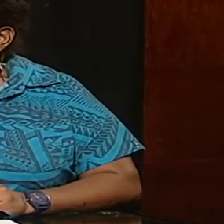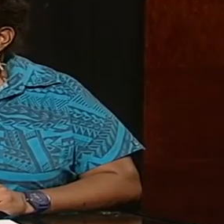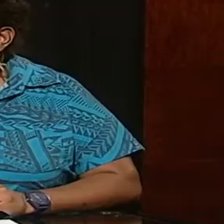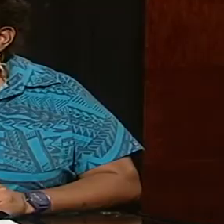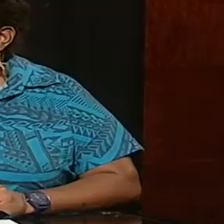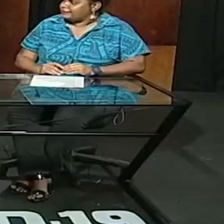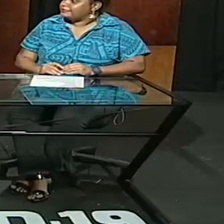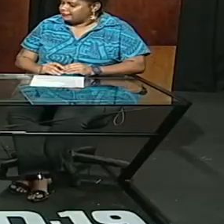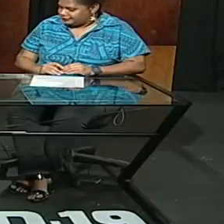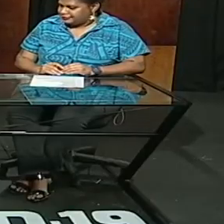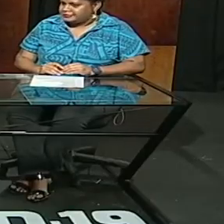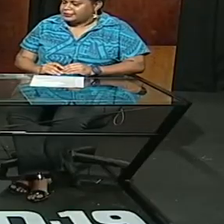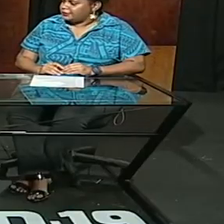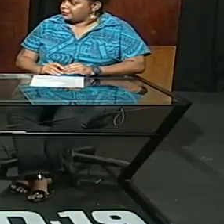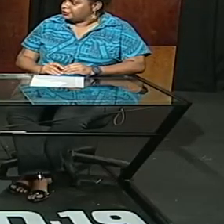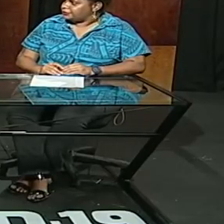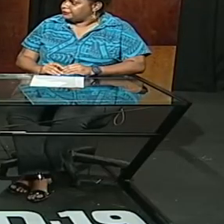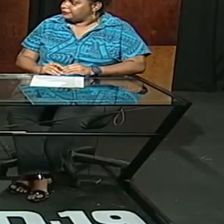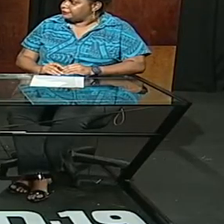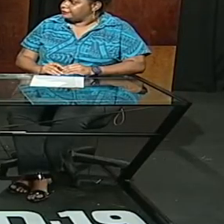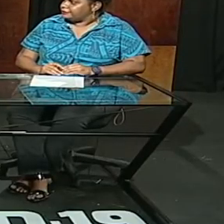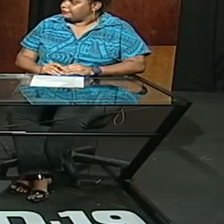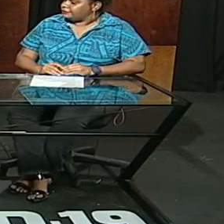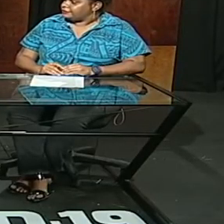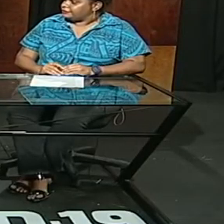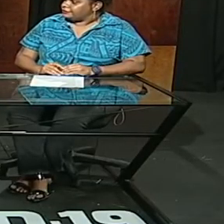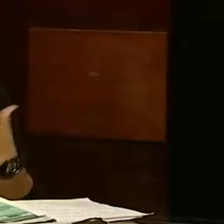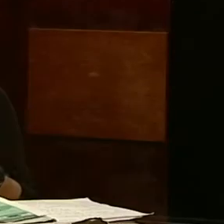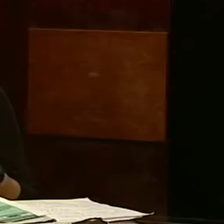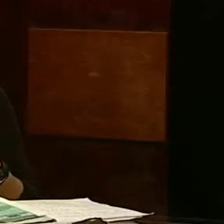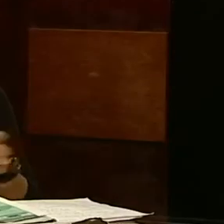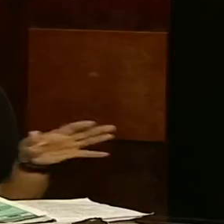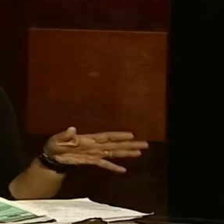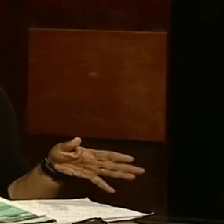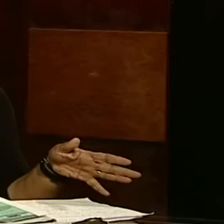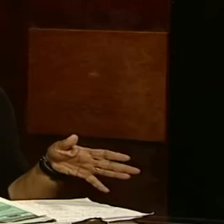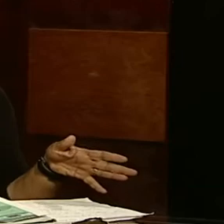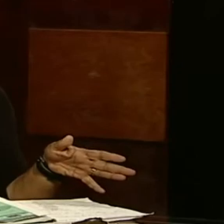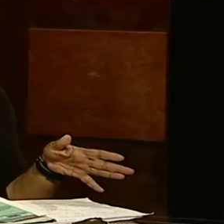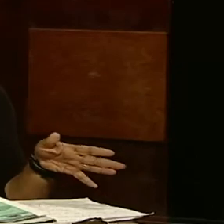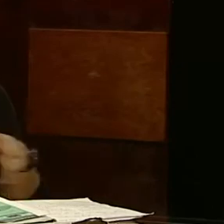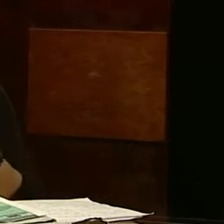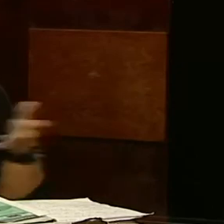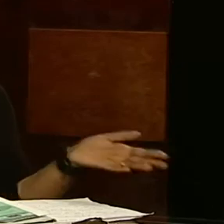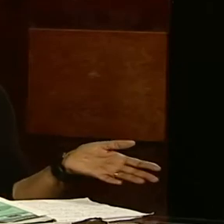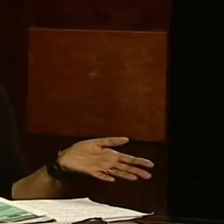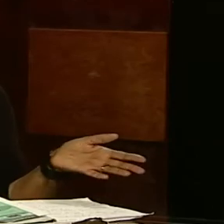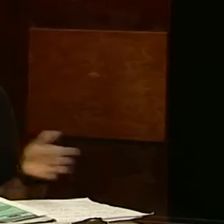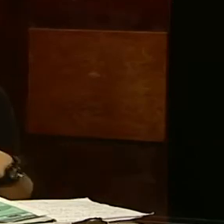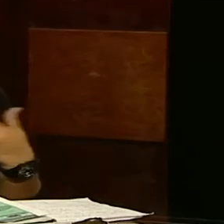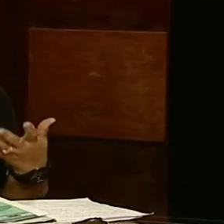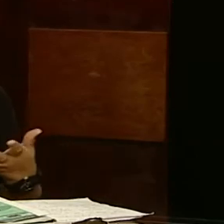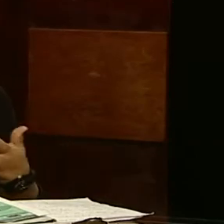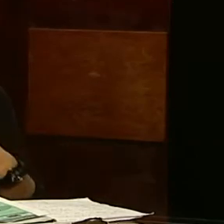importantly, spiritual nourishment. I think it's a time for us to build up our relationship in the isolation, but then with the